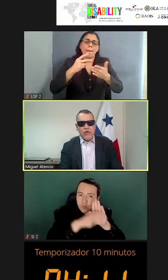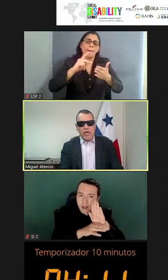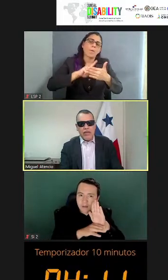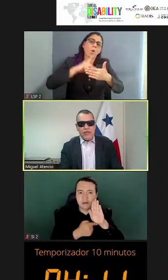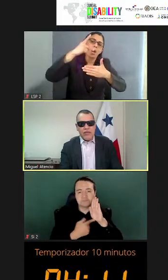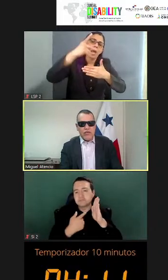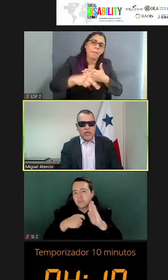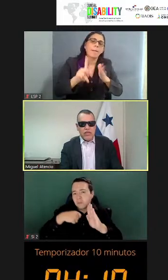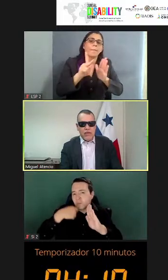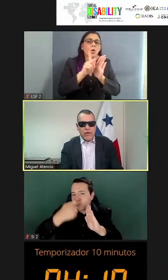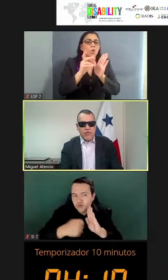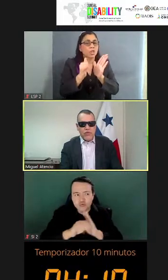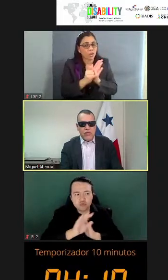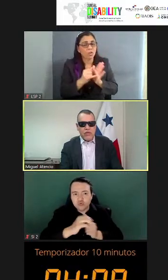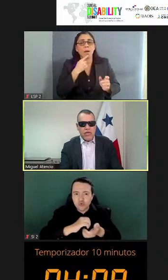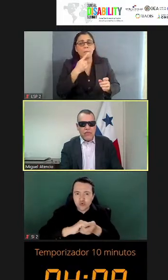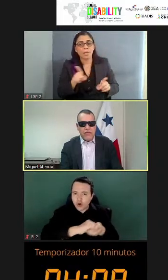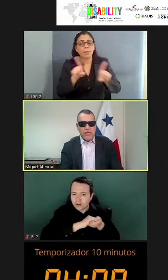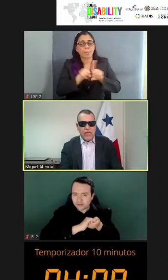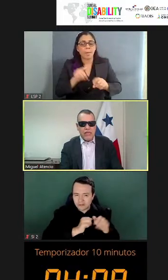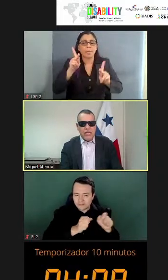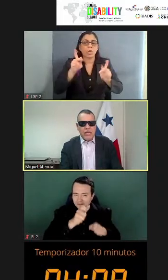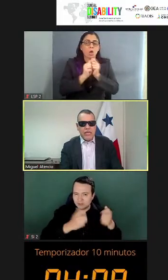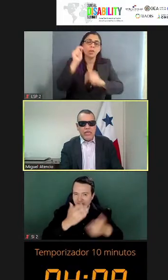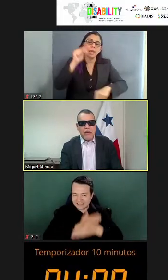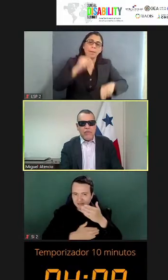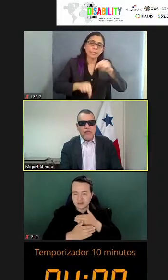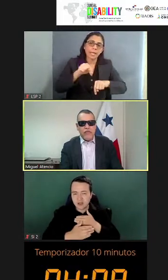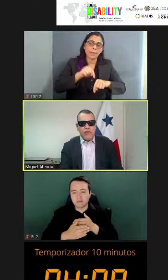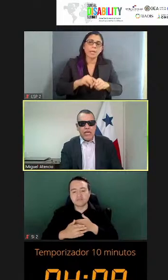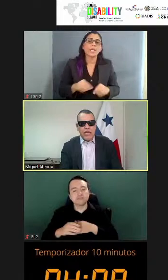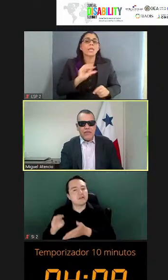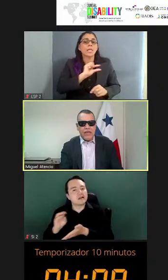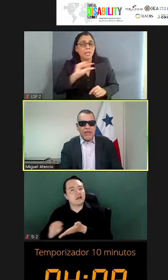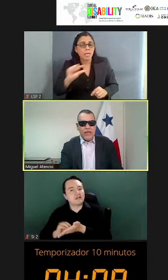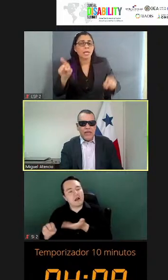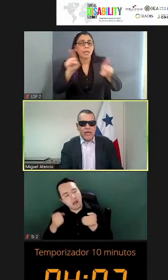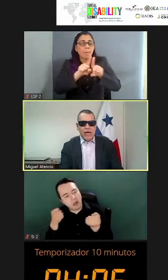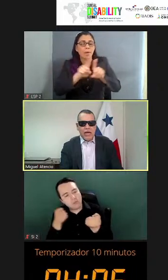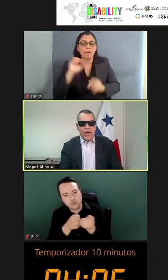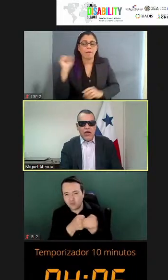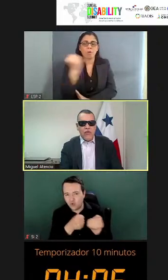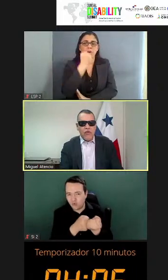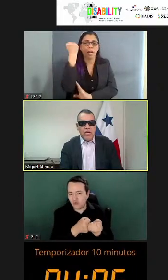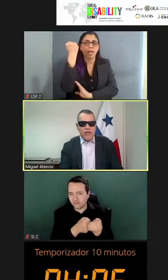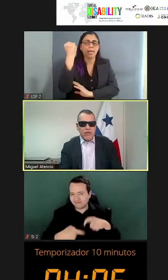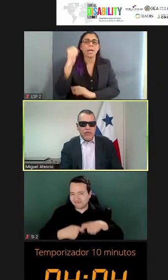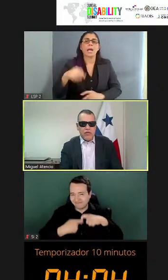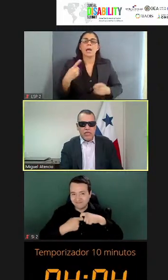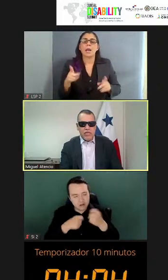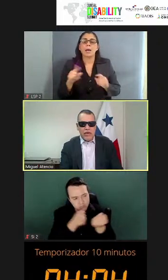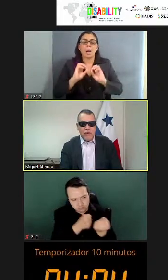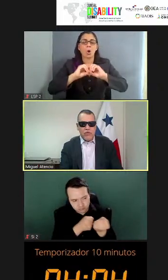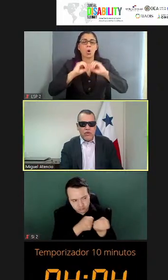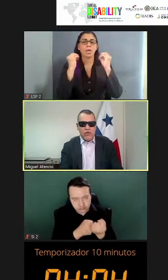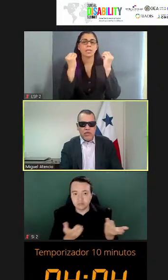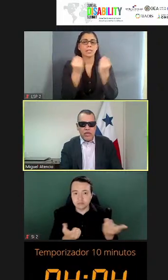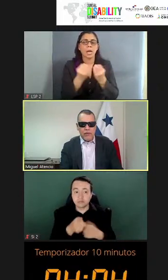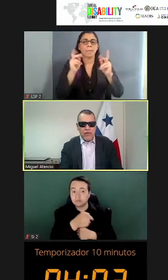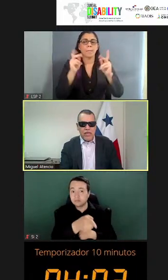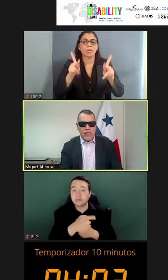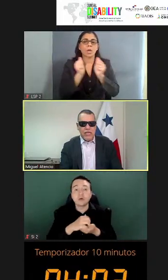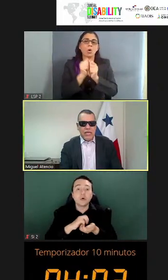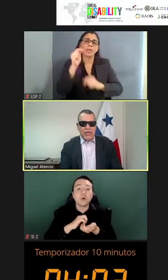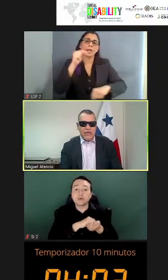and projects of organizations of persons with disabilities and also strengthen